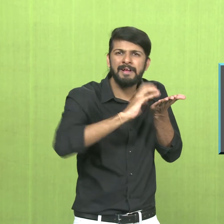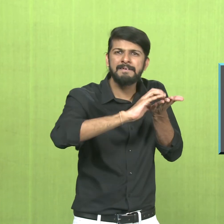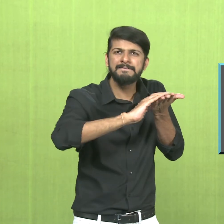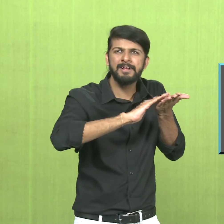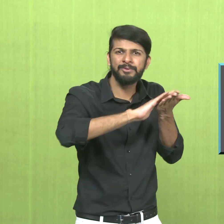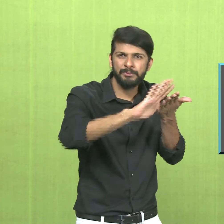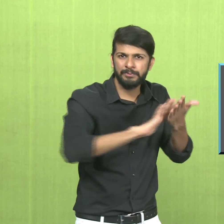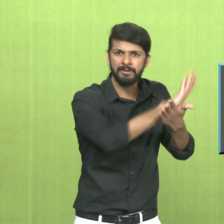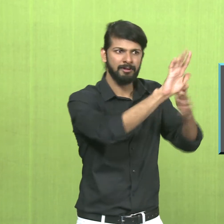canvas,